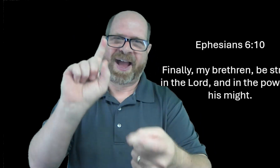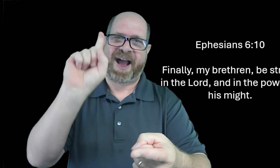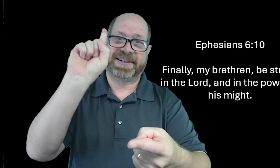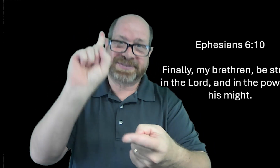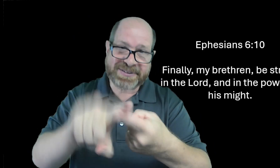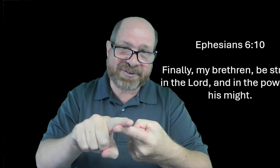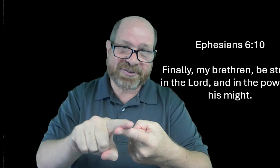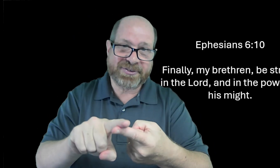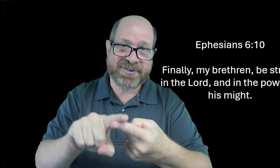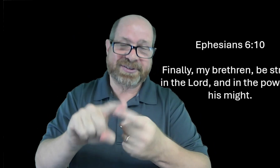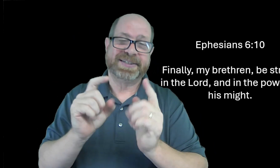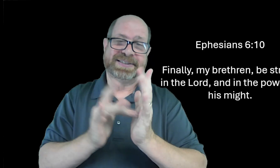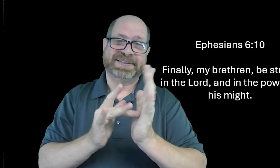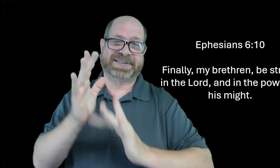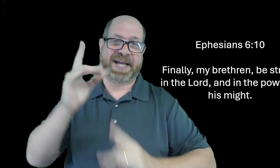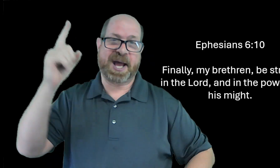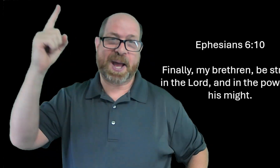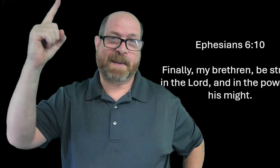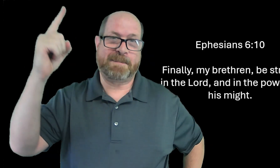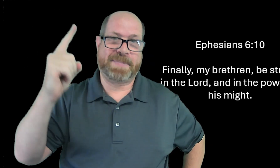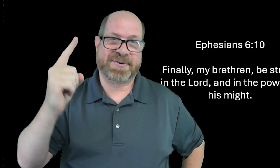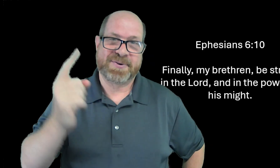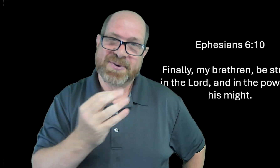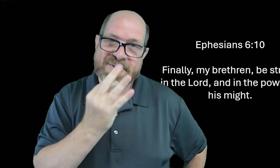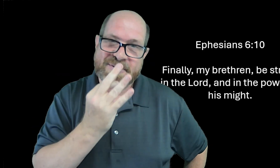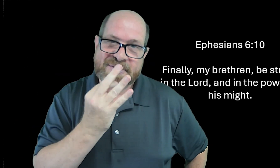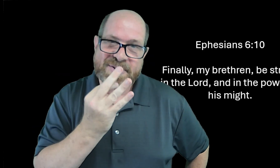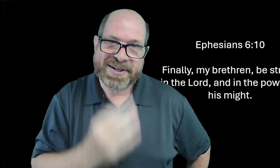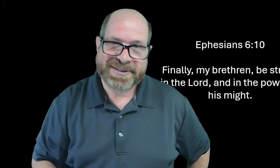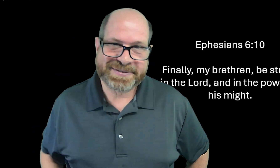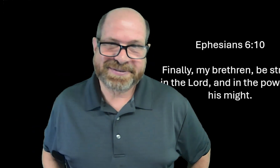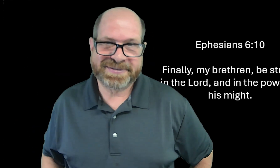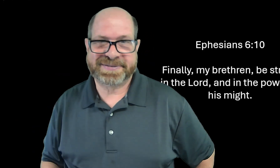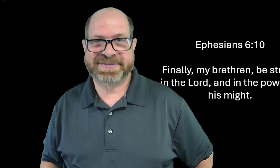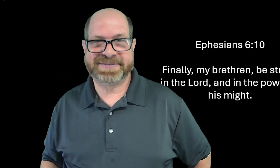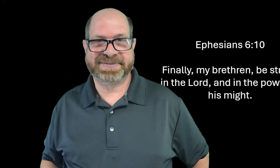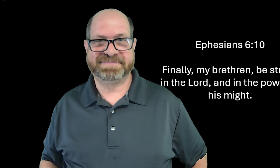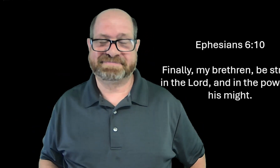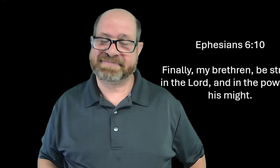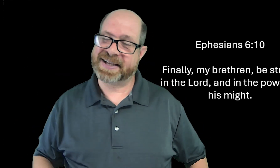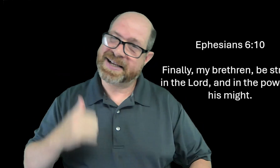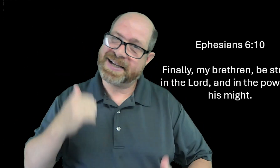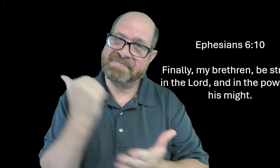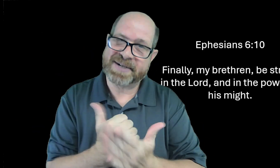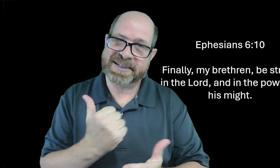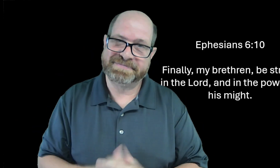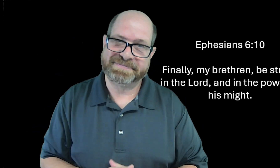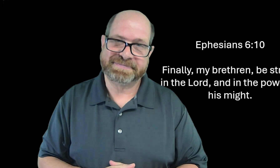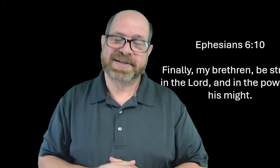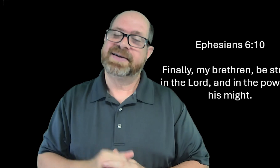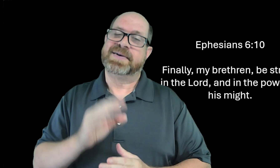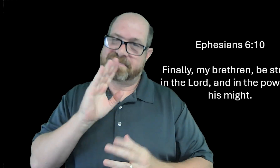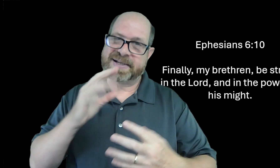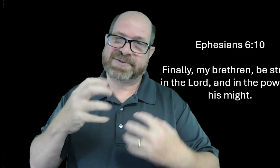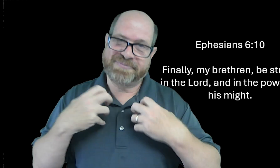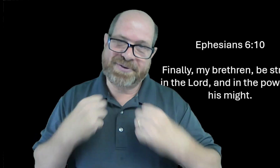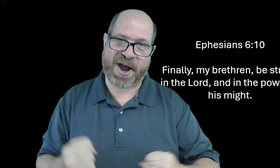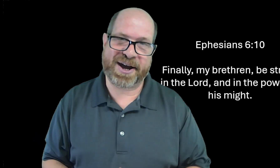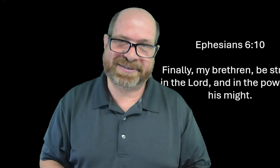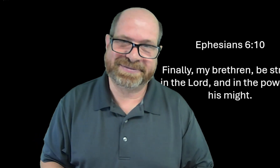going until Jesus comes back soon. Amen. So